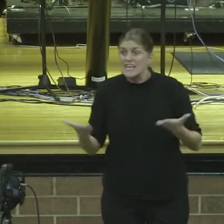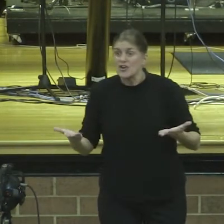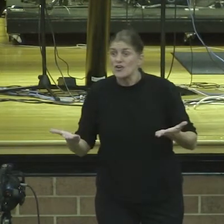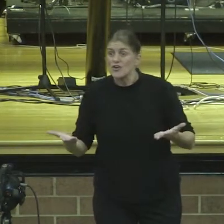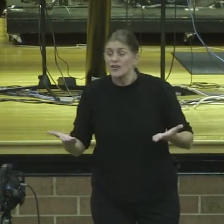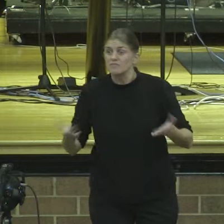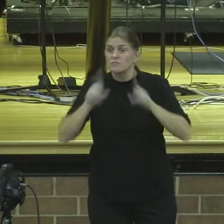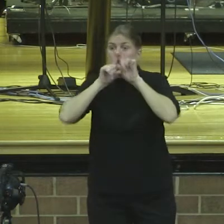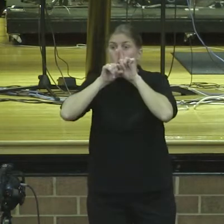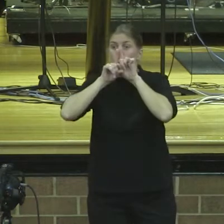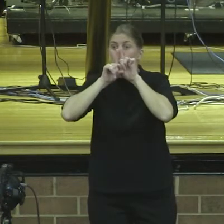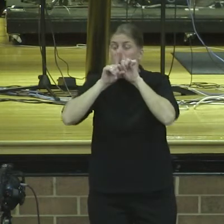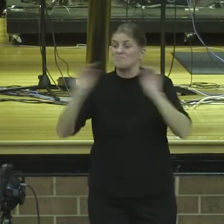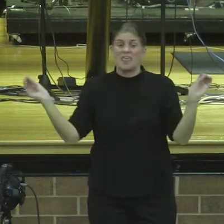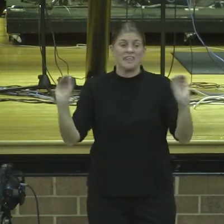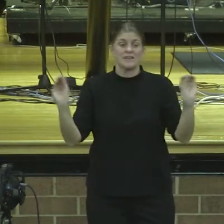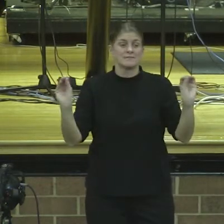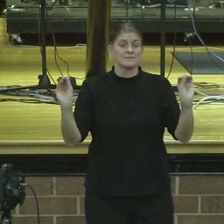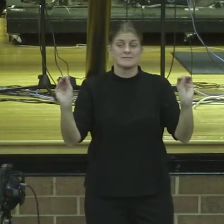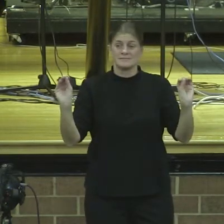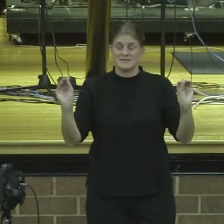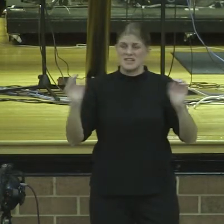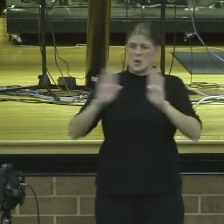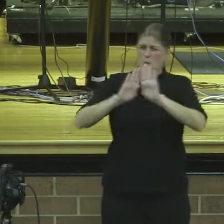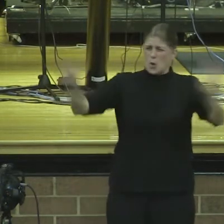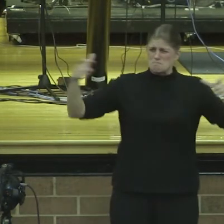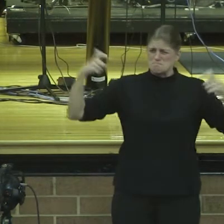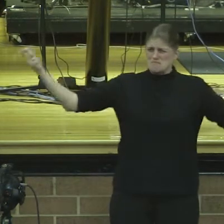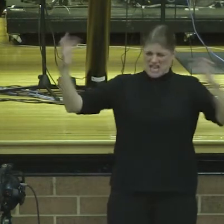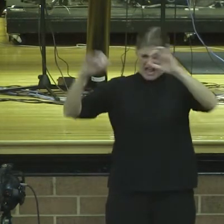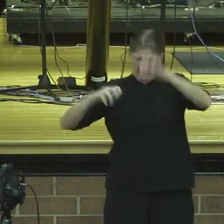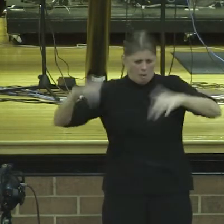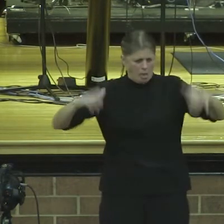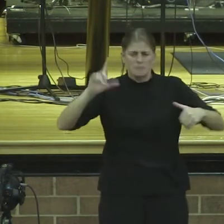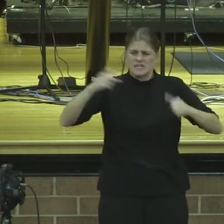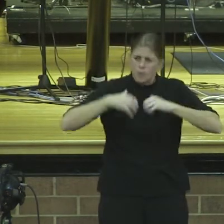man wants to do, which is rebuild a huge wall.